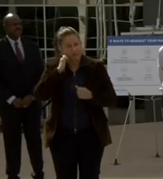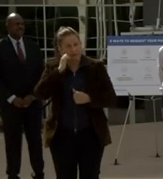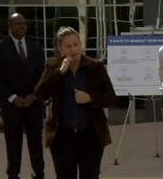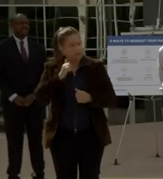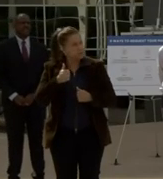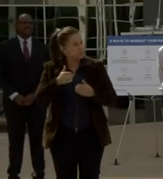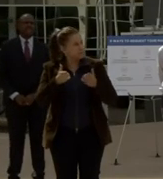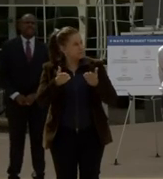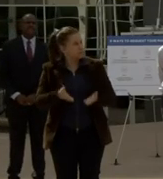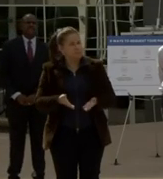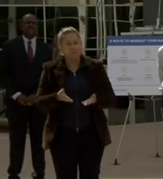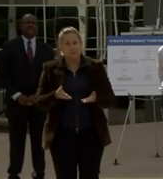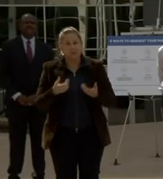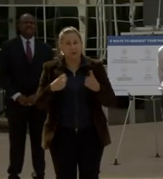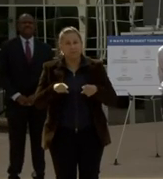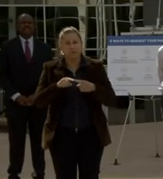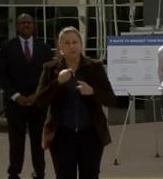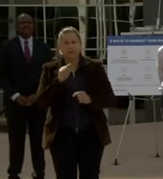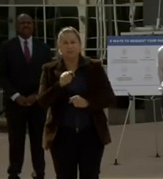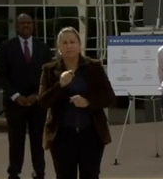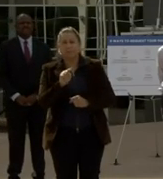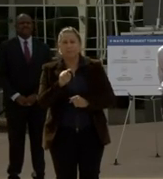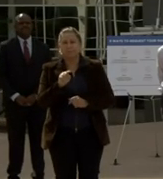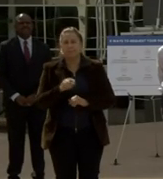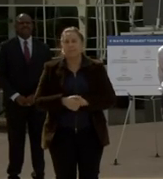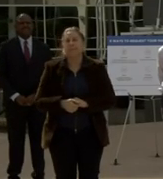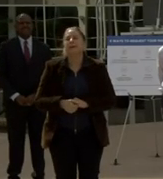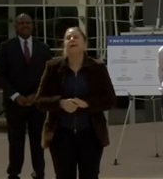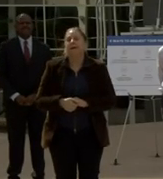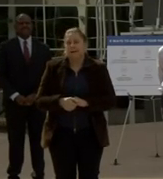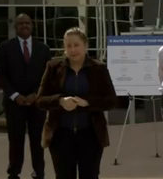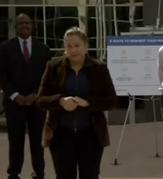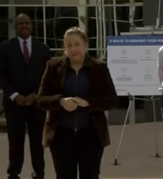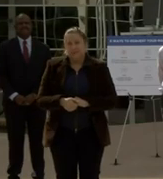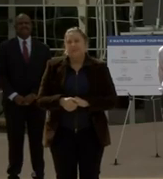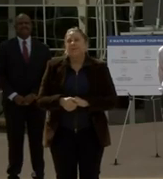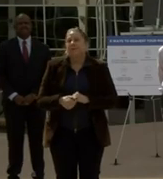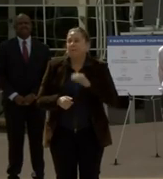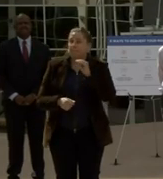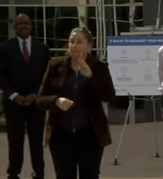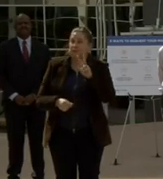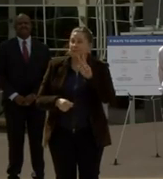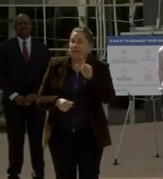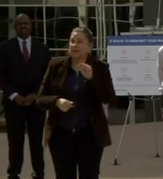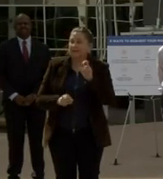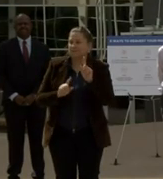he had been reporting to the office, and we're working on the contact